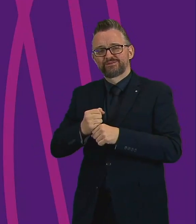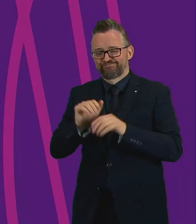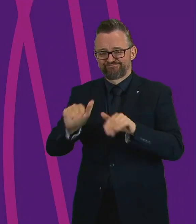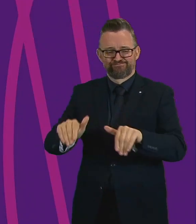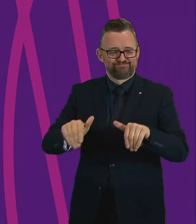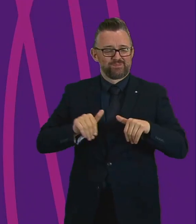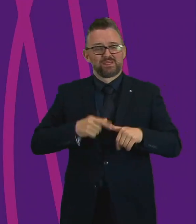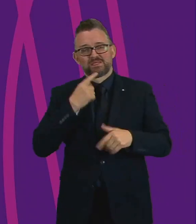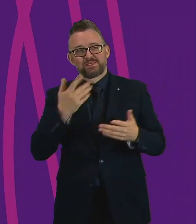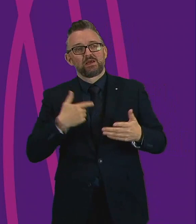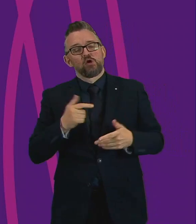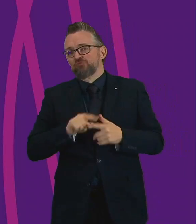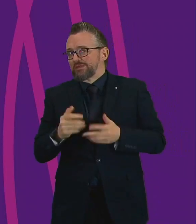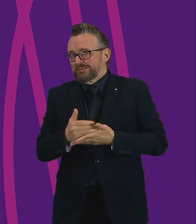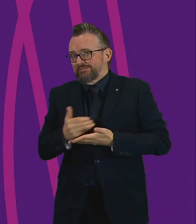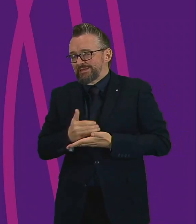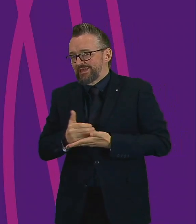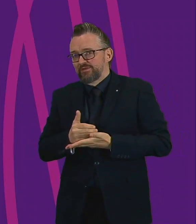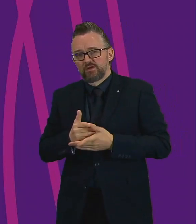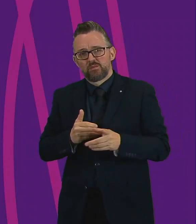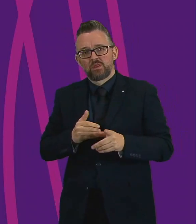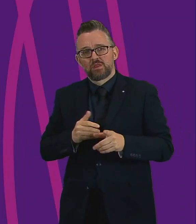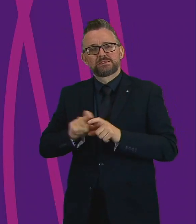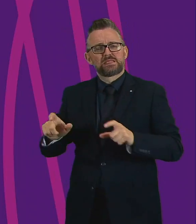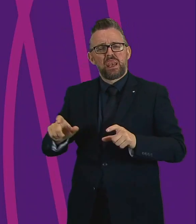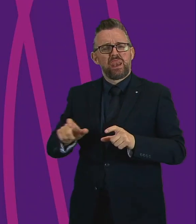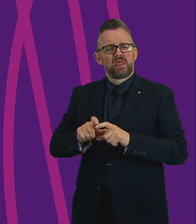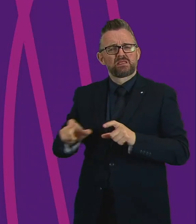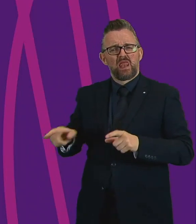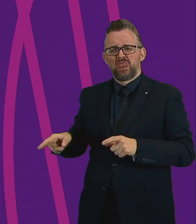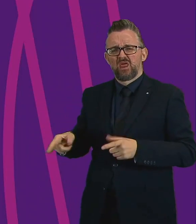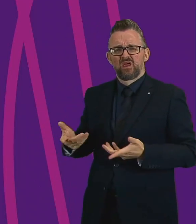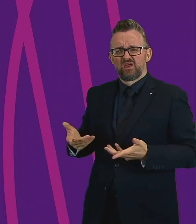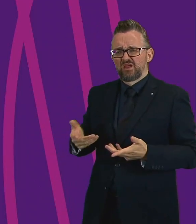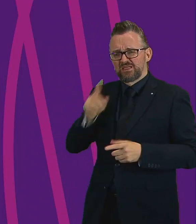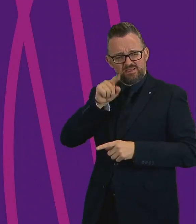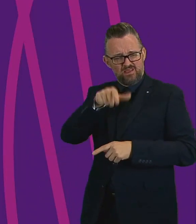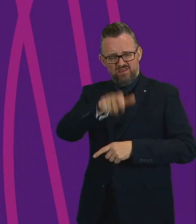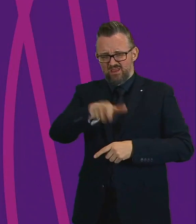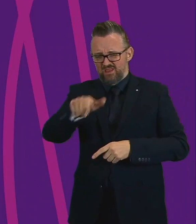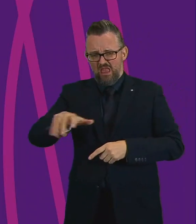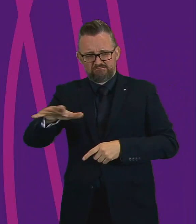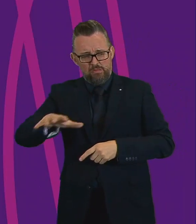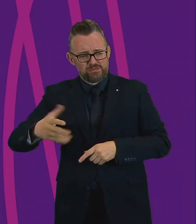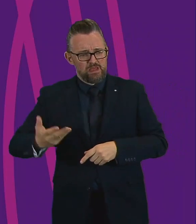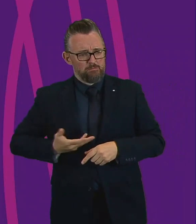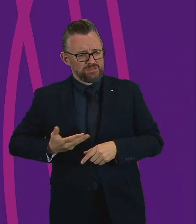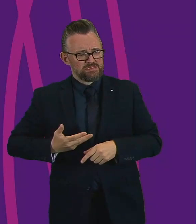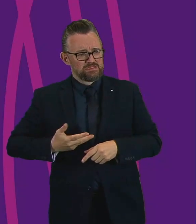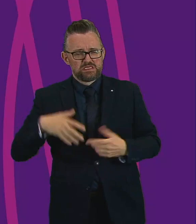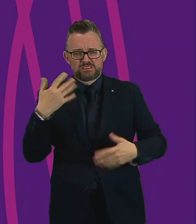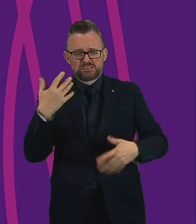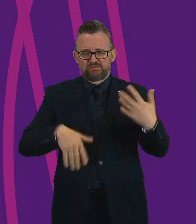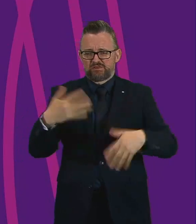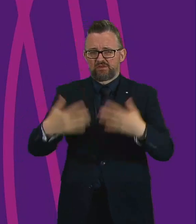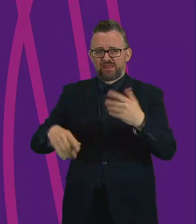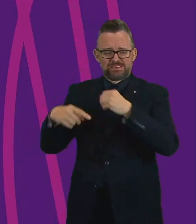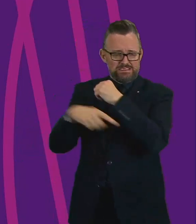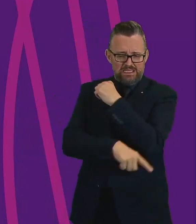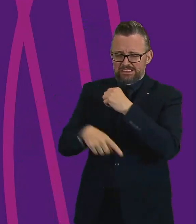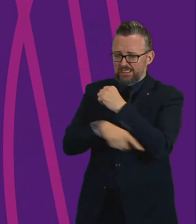and pleading prudence, yet content instead to see individuals, families and businesses burdened by